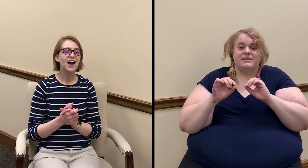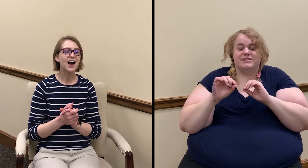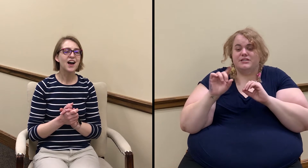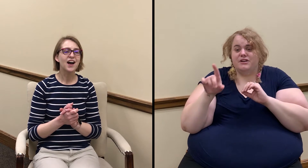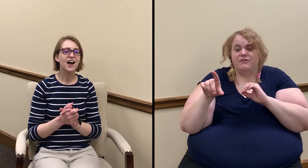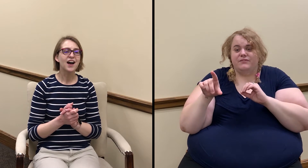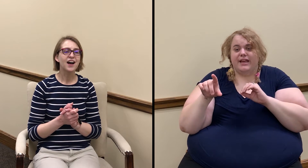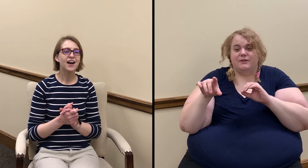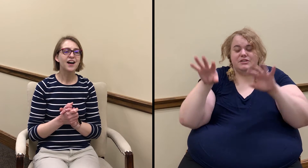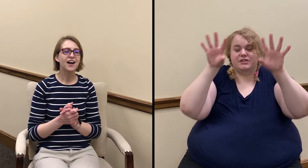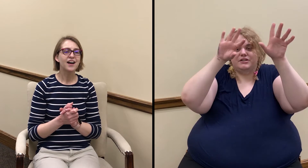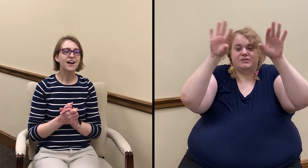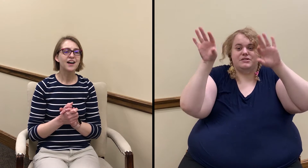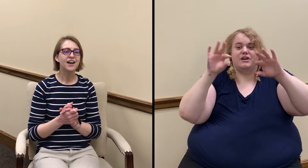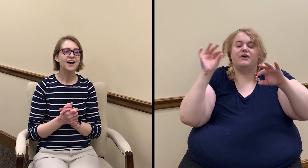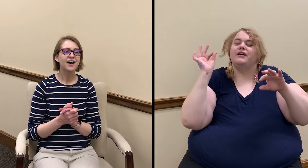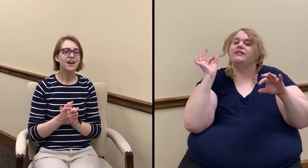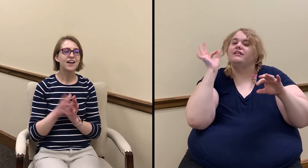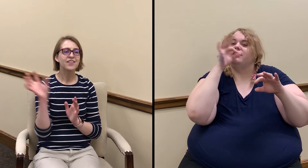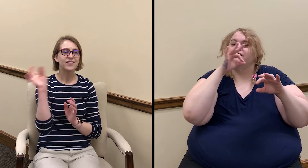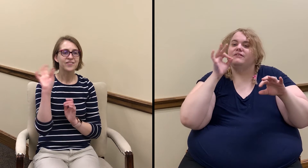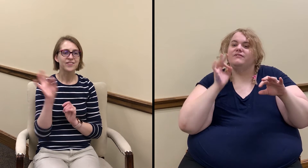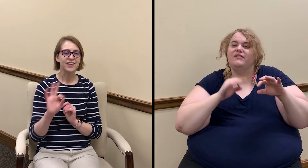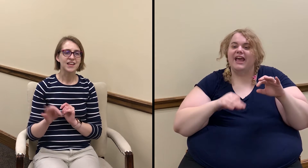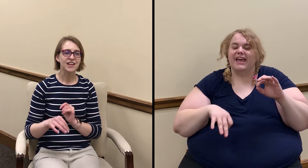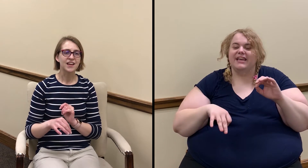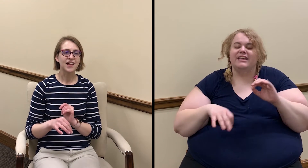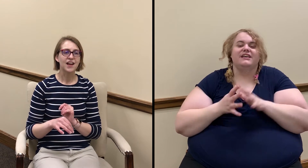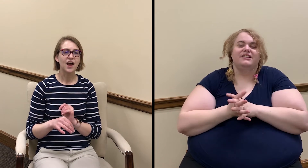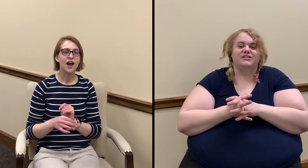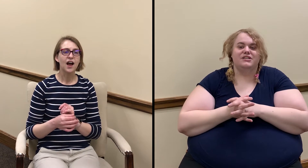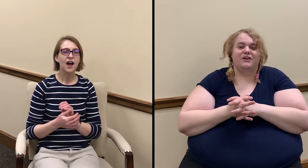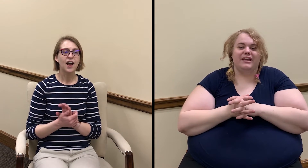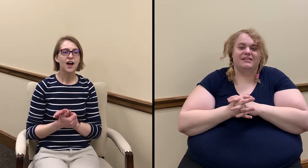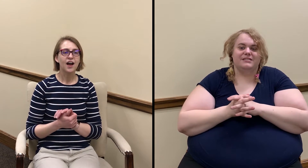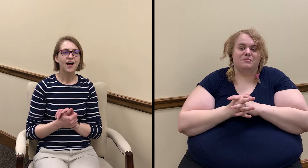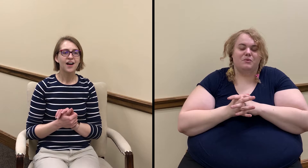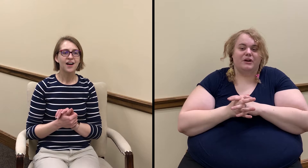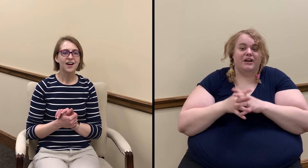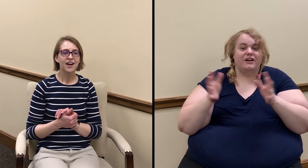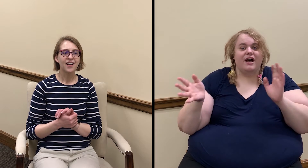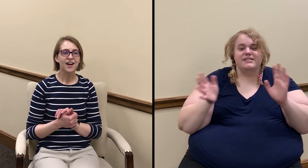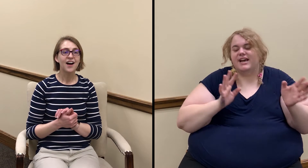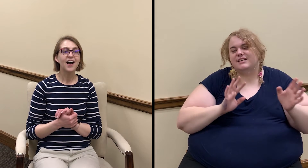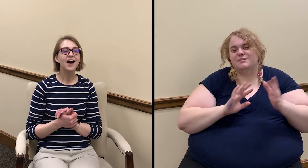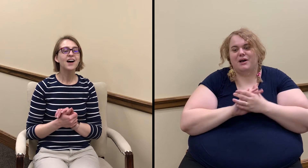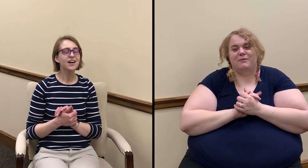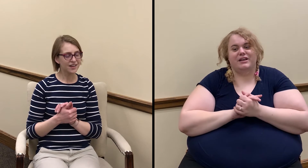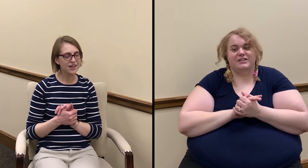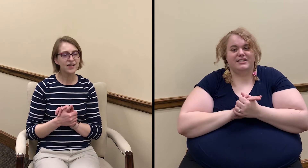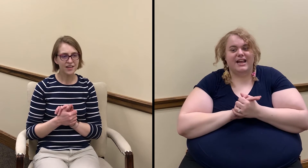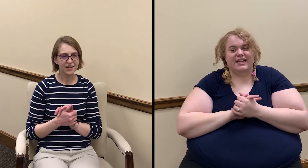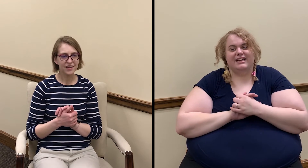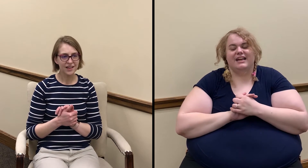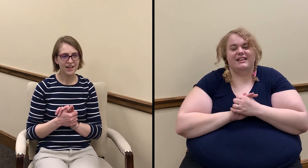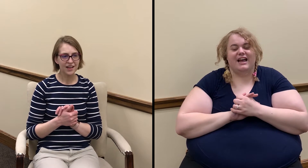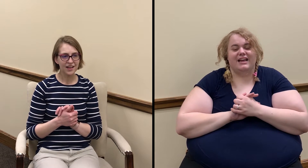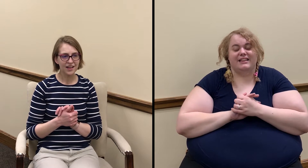the snowflake, which you could do snow and then the flake. So it's more context about what you're signing and that. And that's